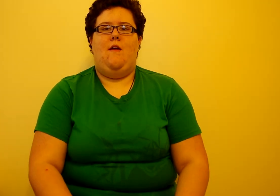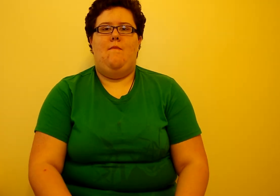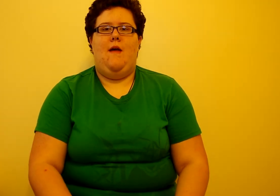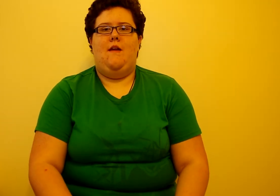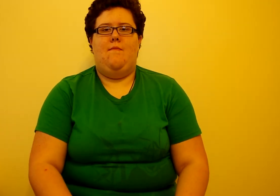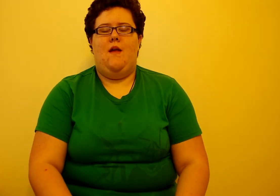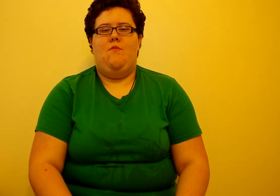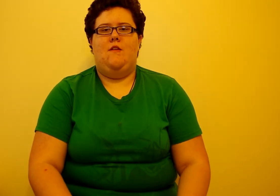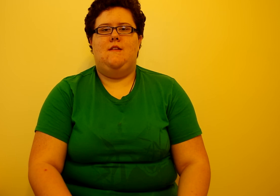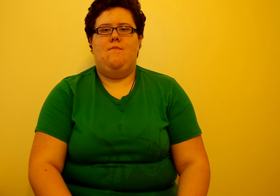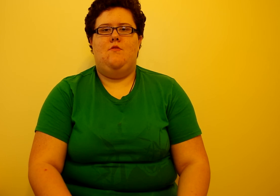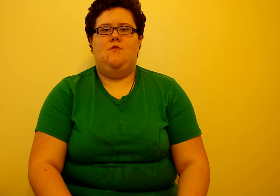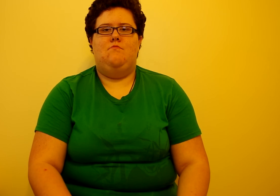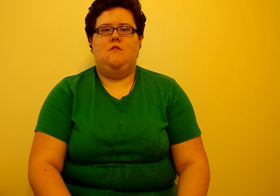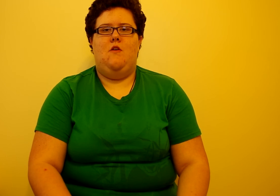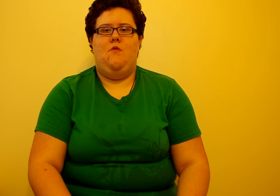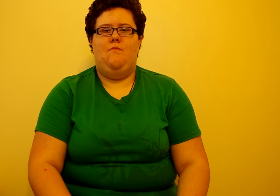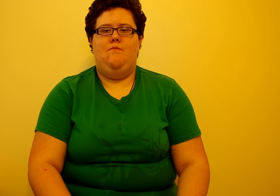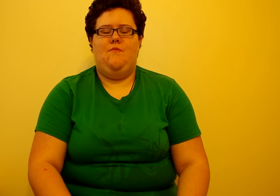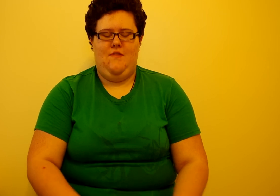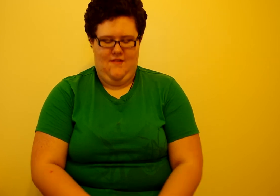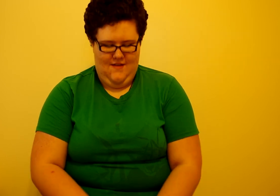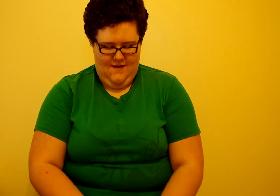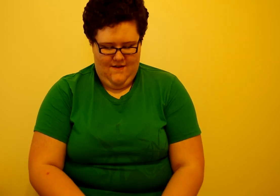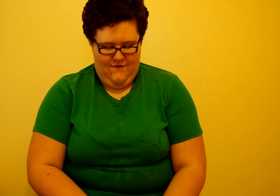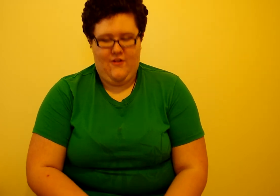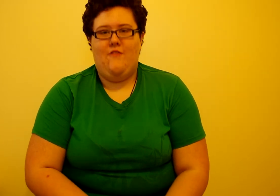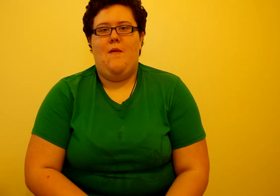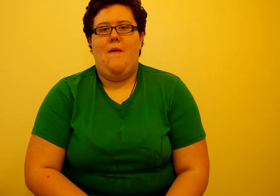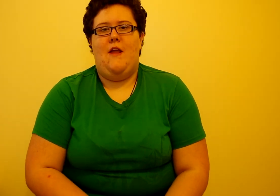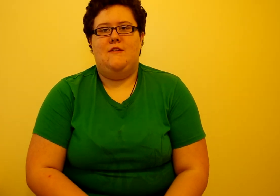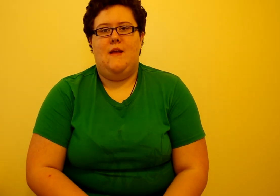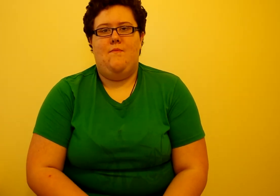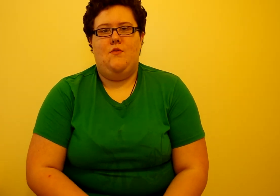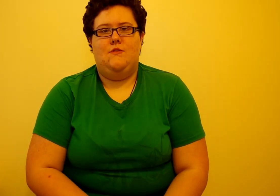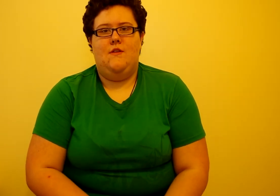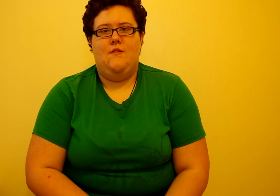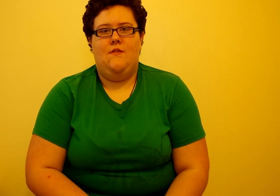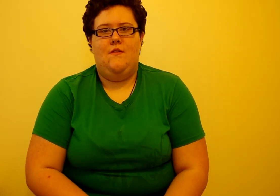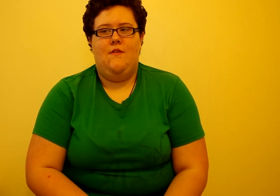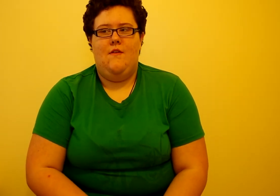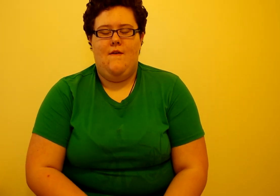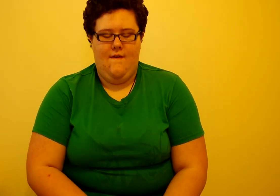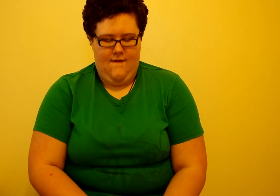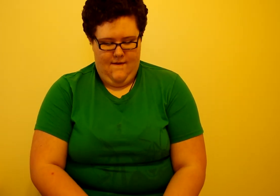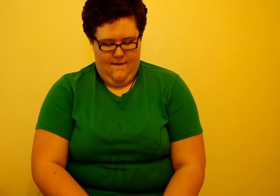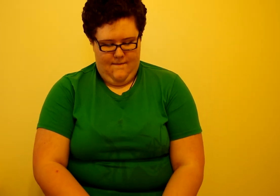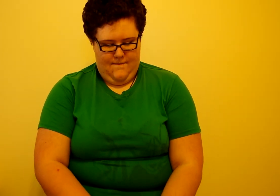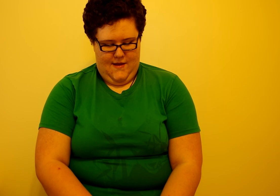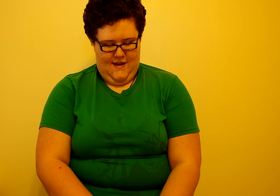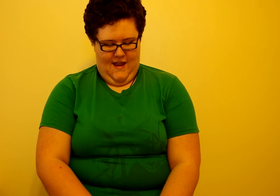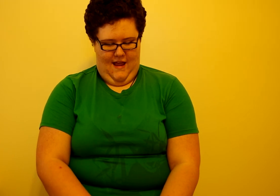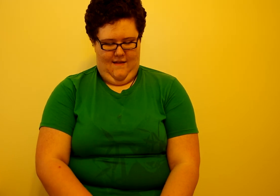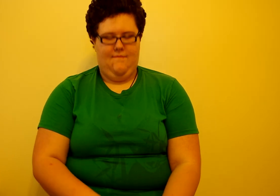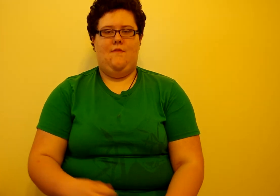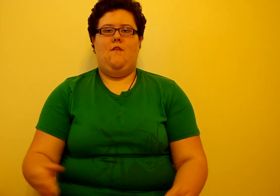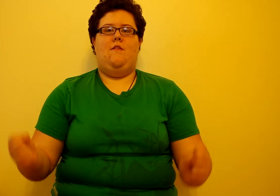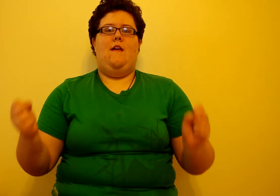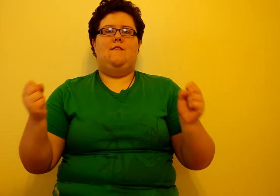I'm bad at coming up with examples. So, forgive my bad examples. But yeah, that's not the